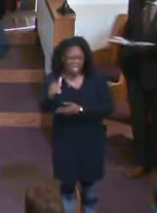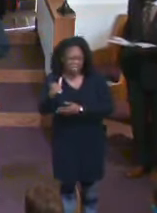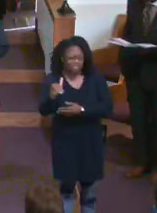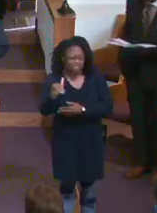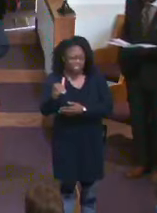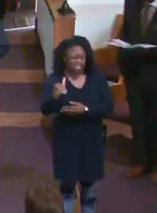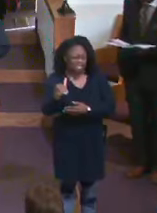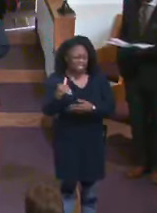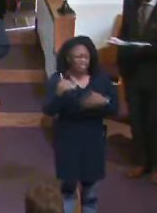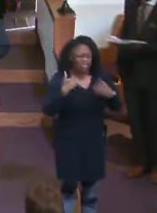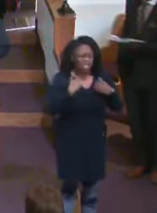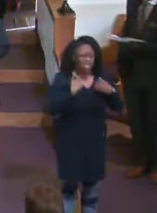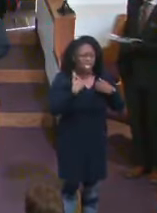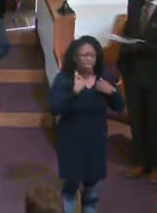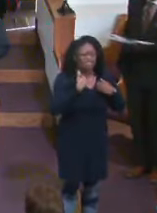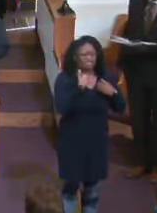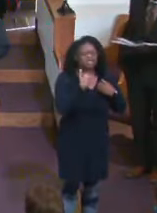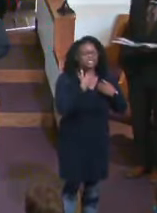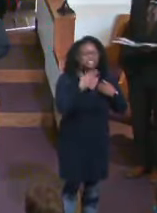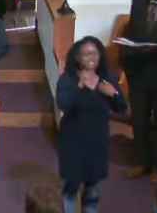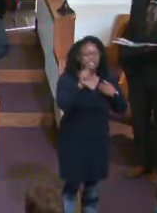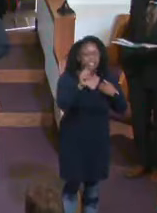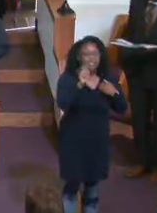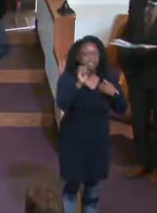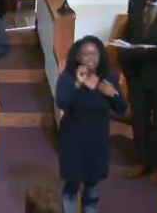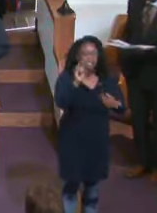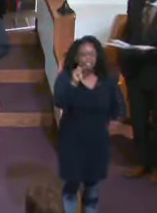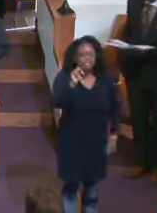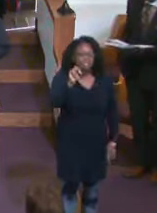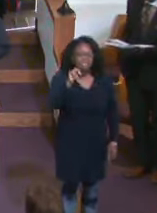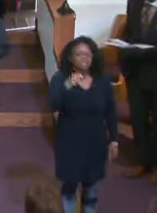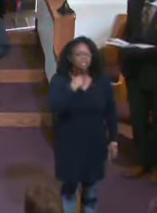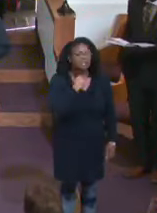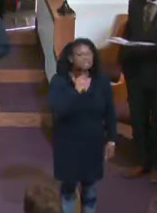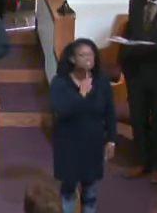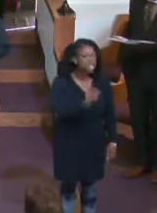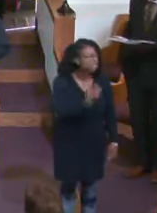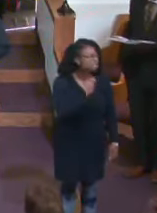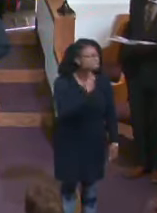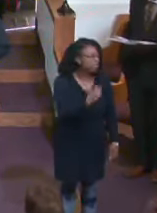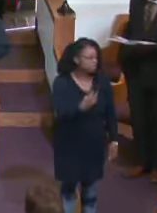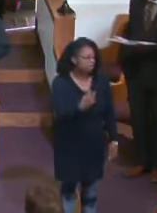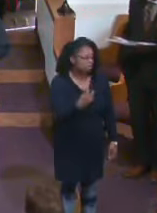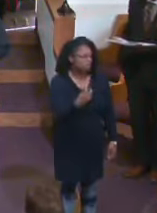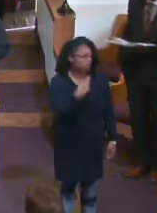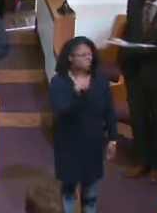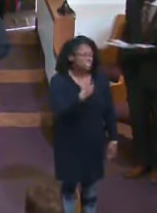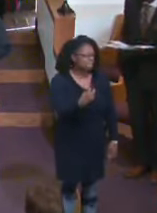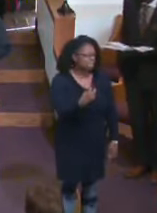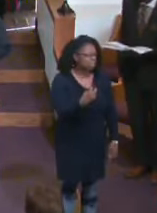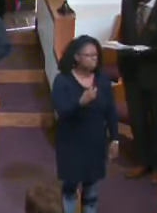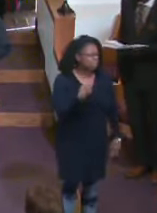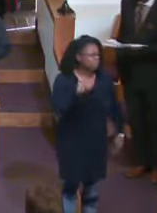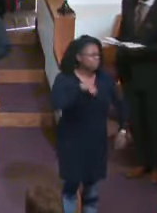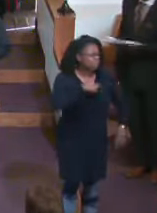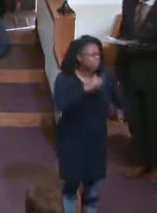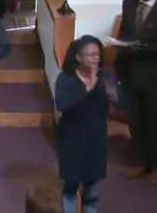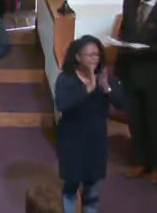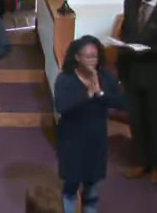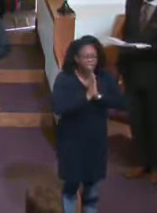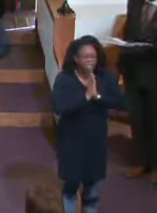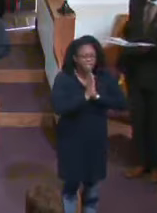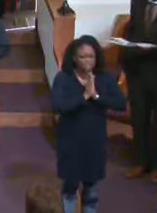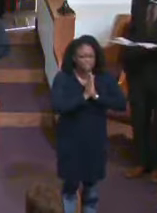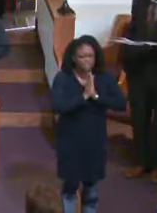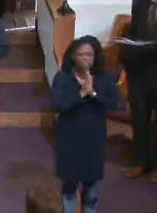her tonsils and adenoids removed, so we're just asking your prayers for her, amen, as she goes through the process, amen,